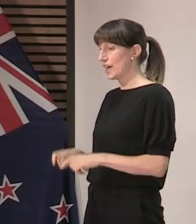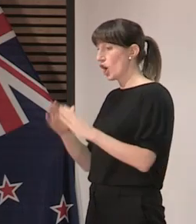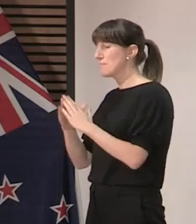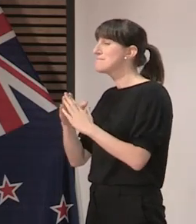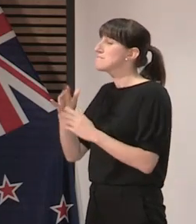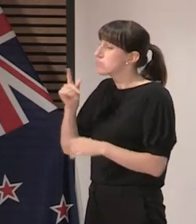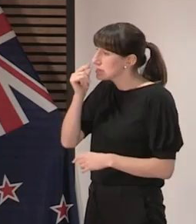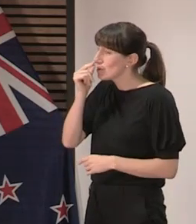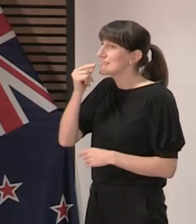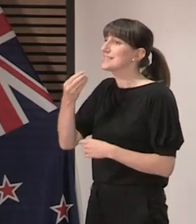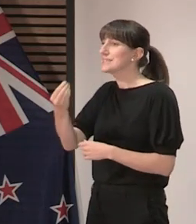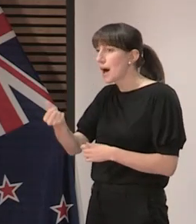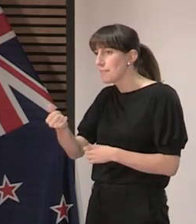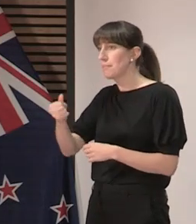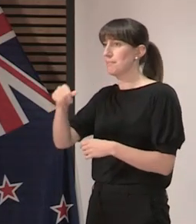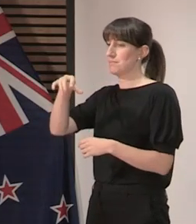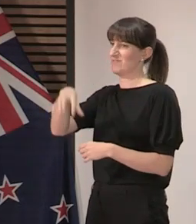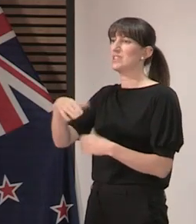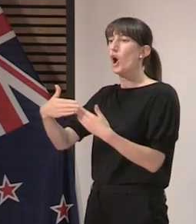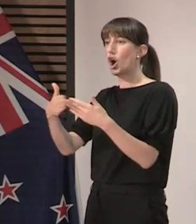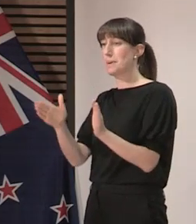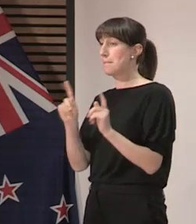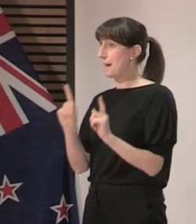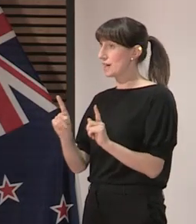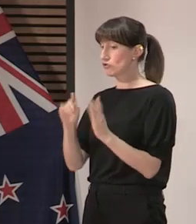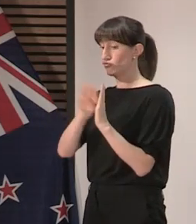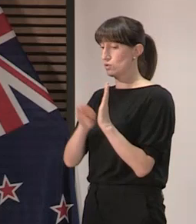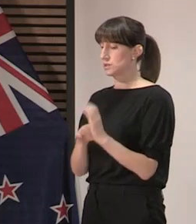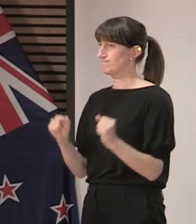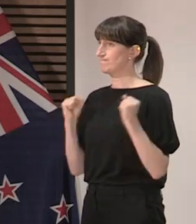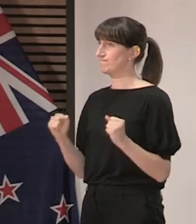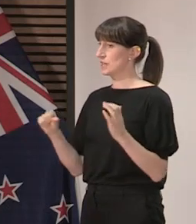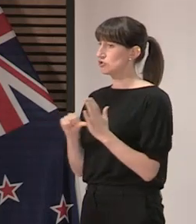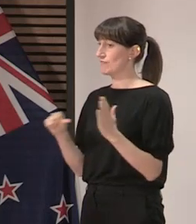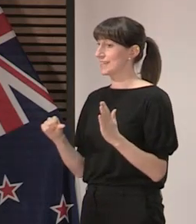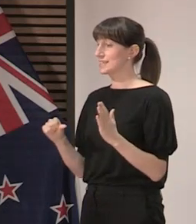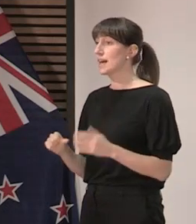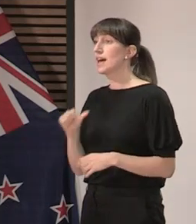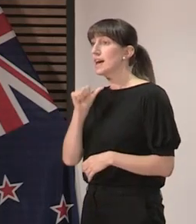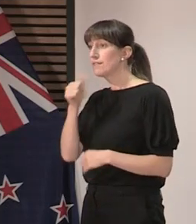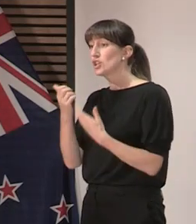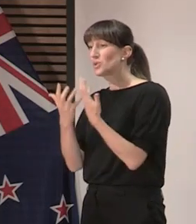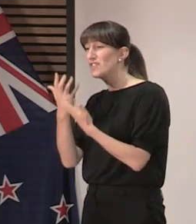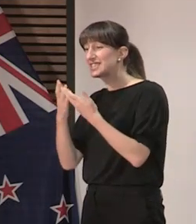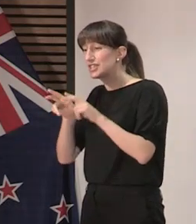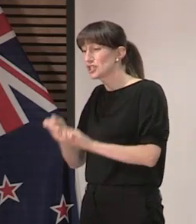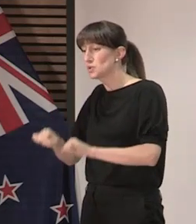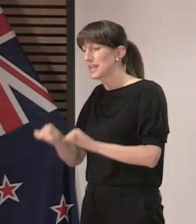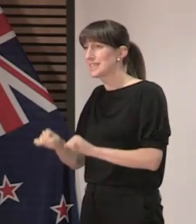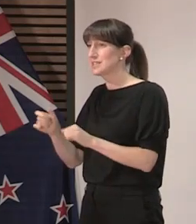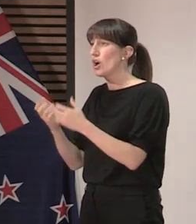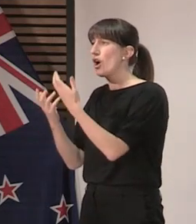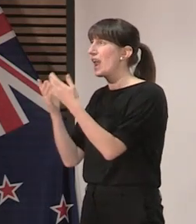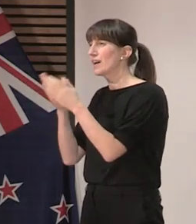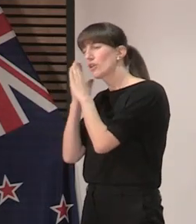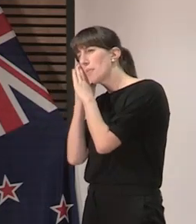strict physical distancing rules in place. Students in hostels, halls of residence, or self-contained